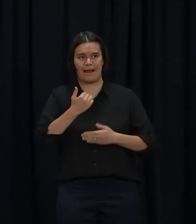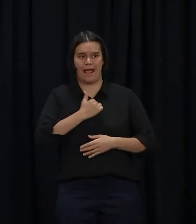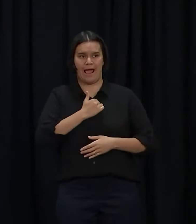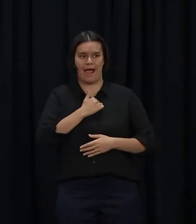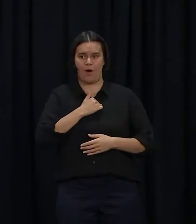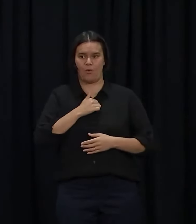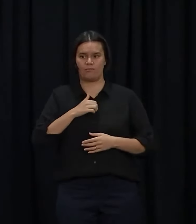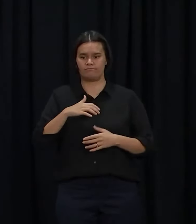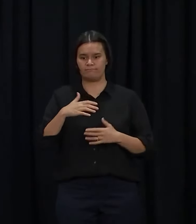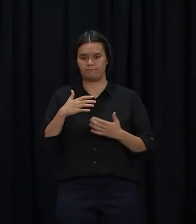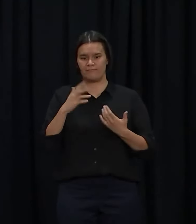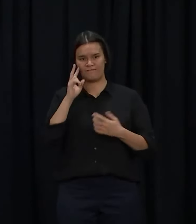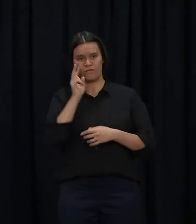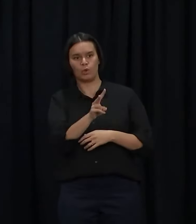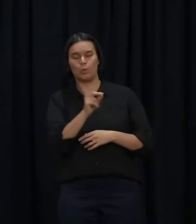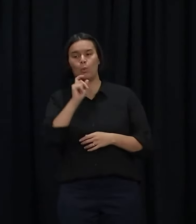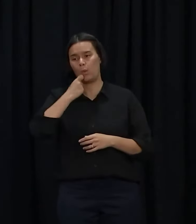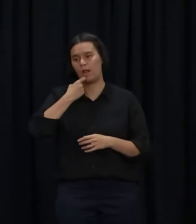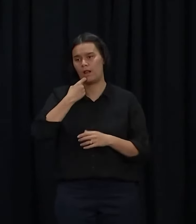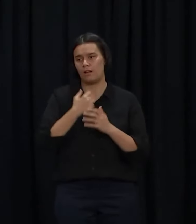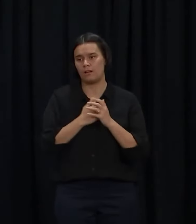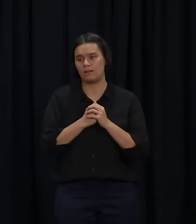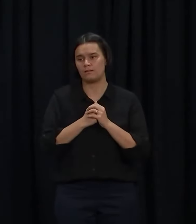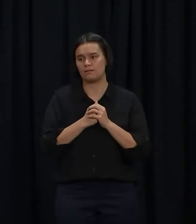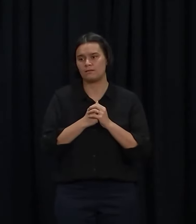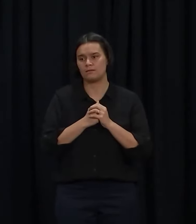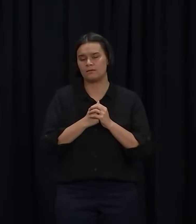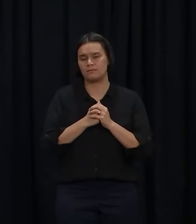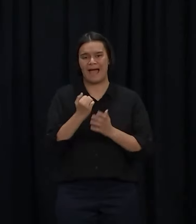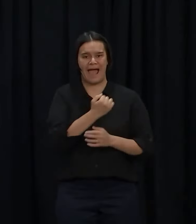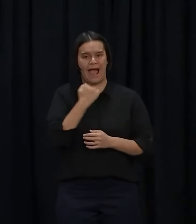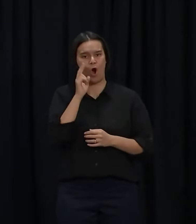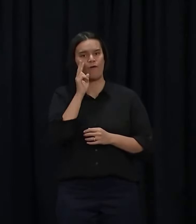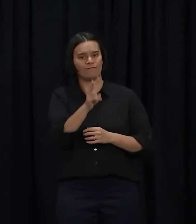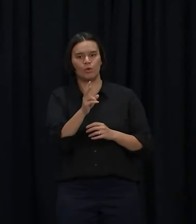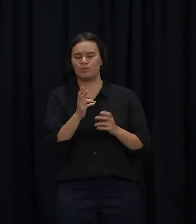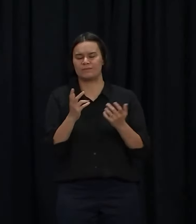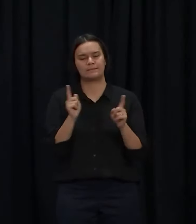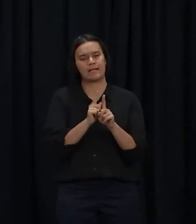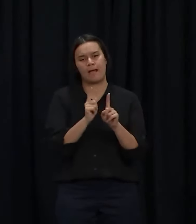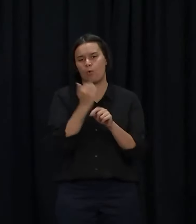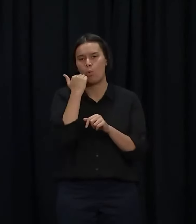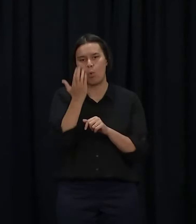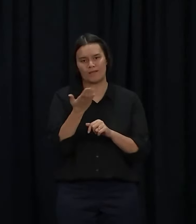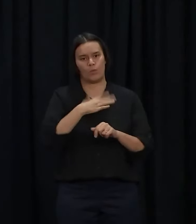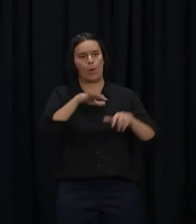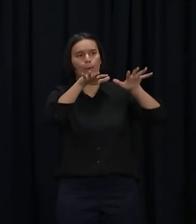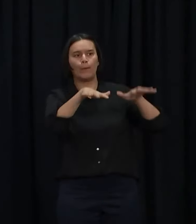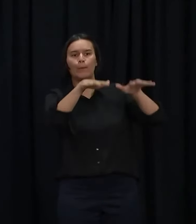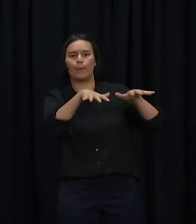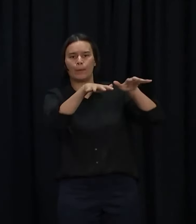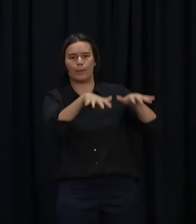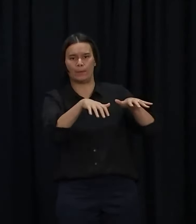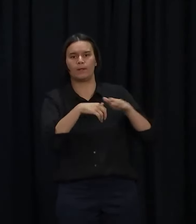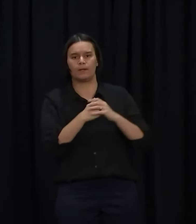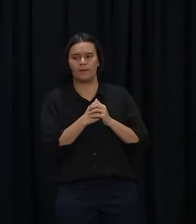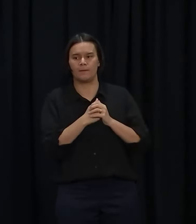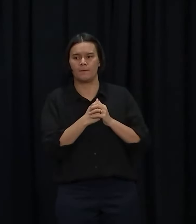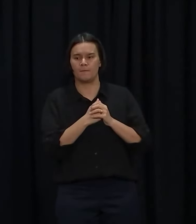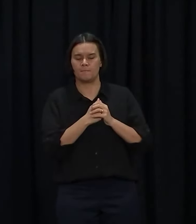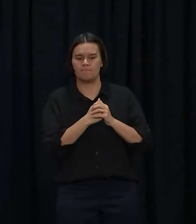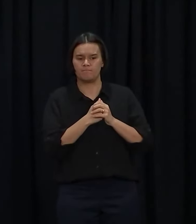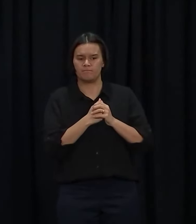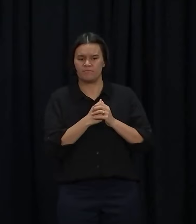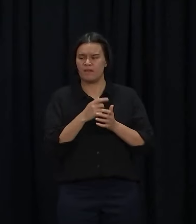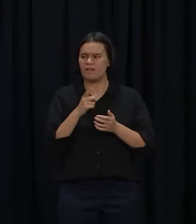Ukraine-Russia tensions. Same position we usually take. We're seeking the de-escalation, as is the global community. Sanctions, as we've seen in the